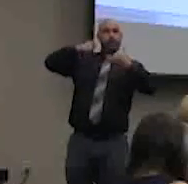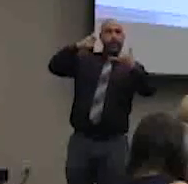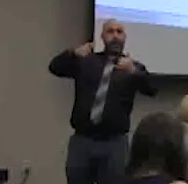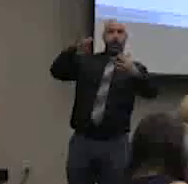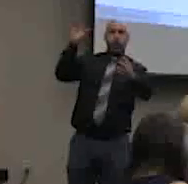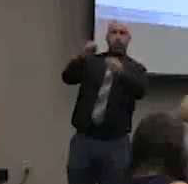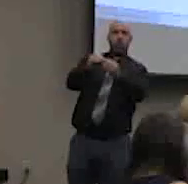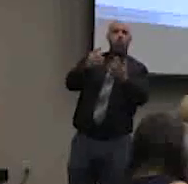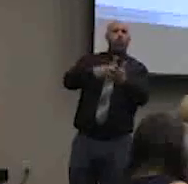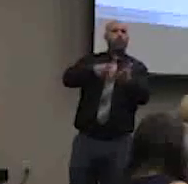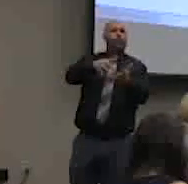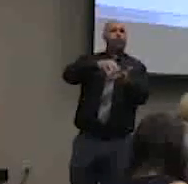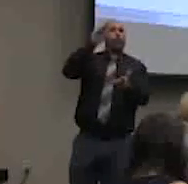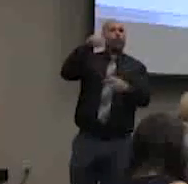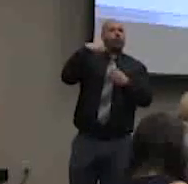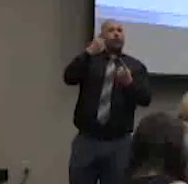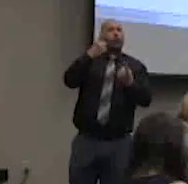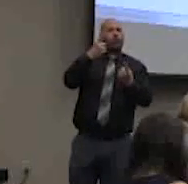learned?